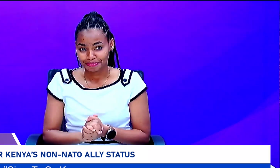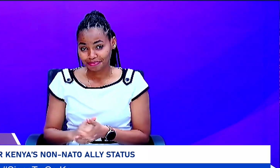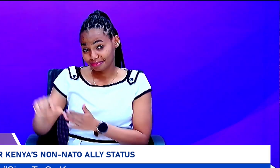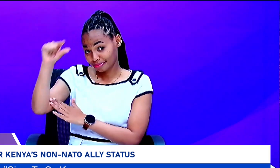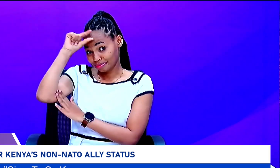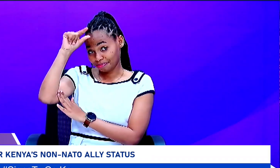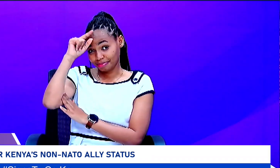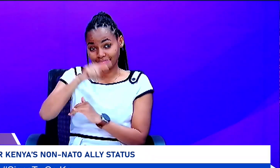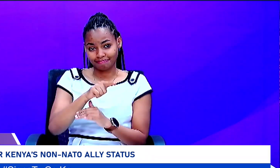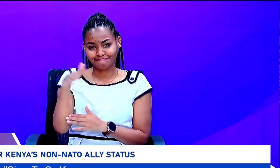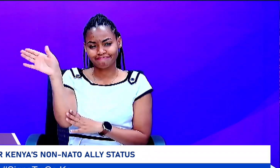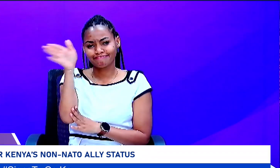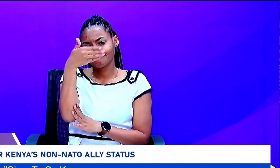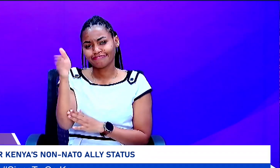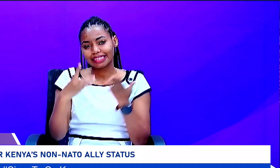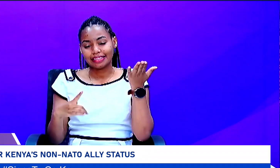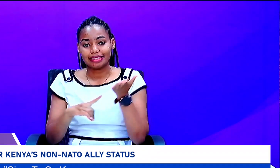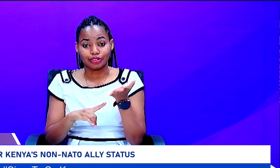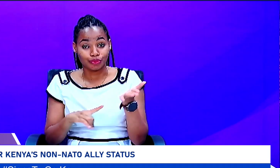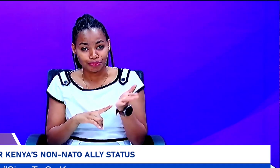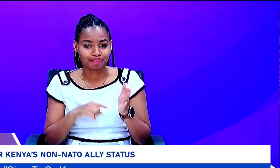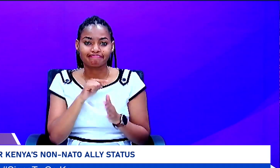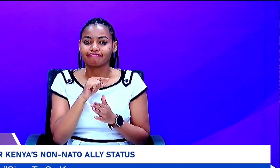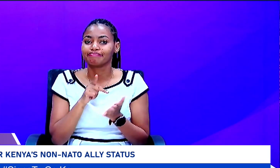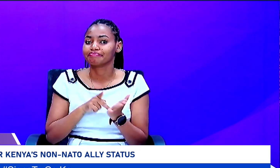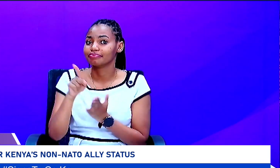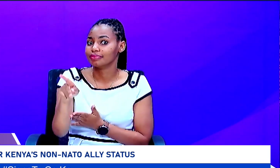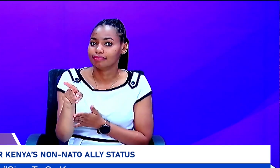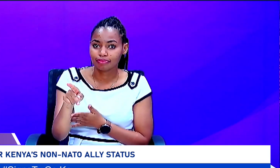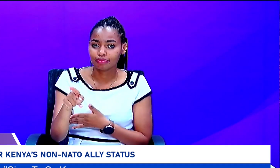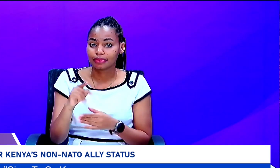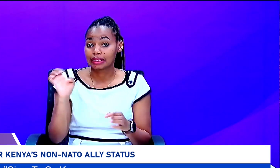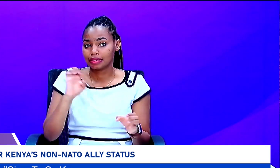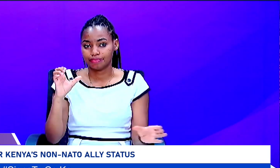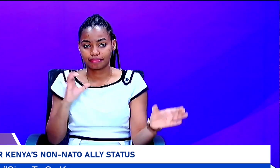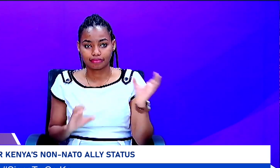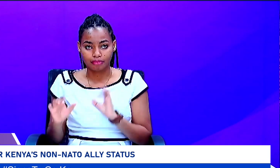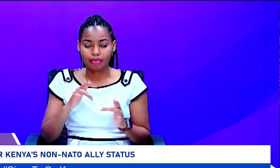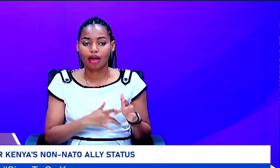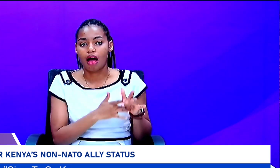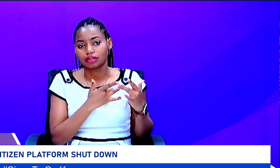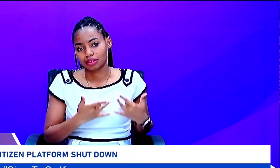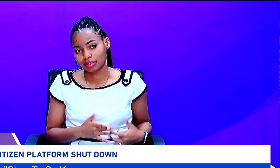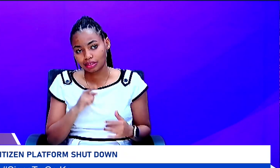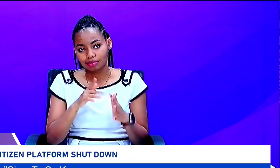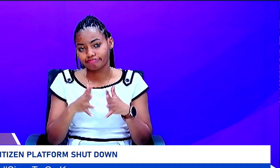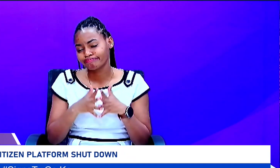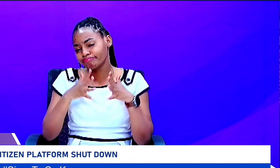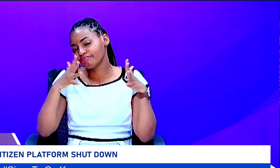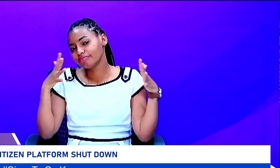To our last news, the government's flagship digital payment platform, eCitizen, is at